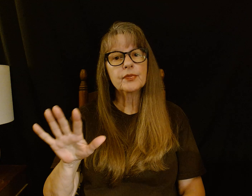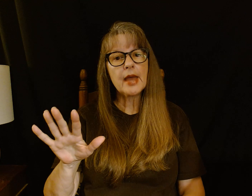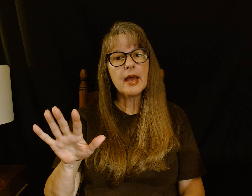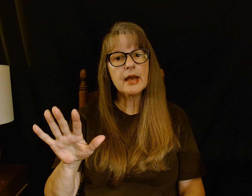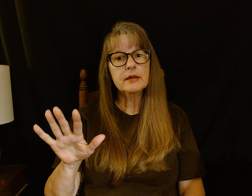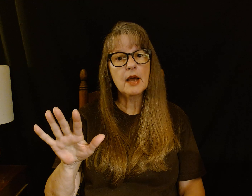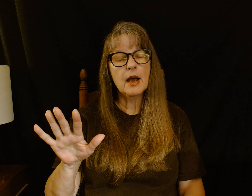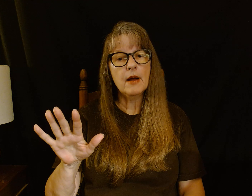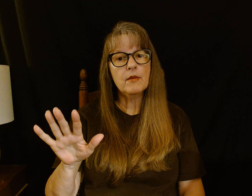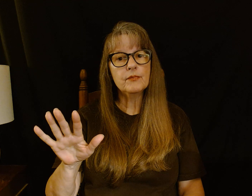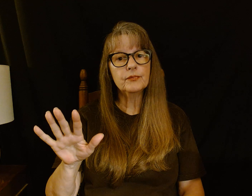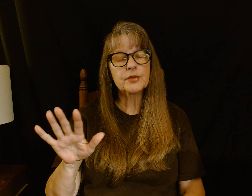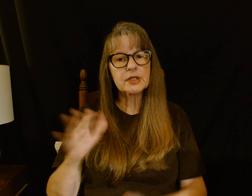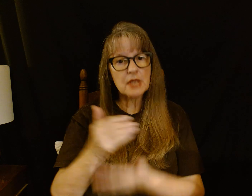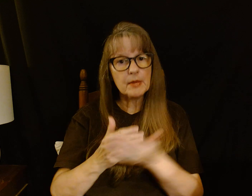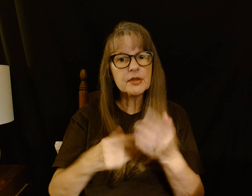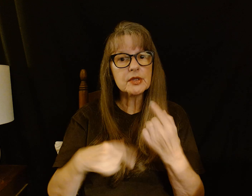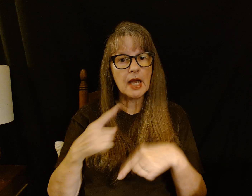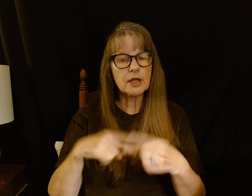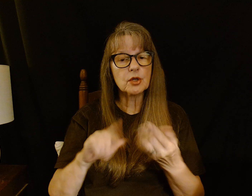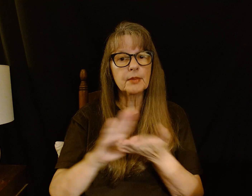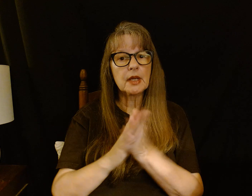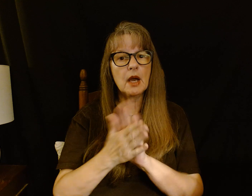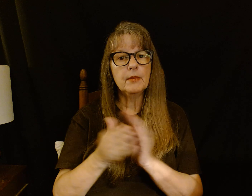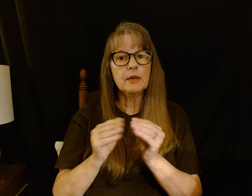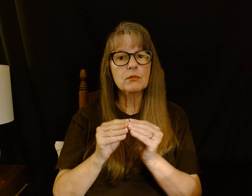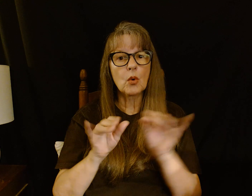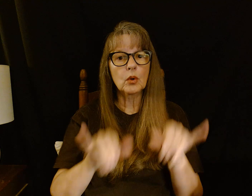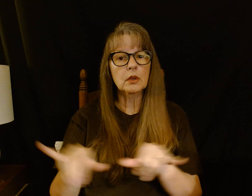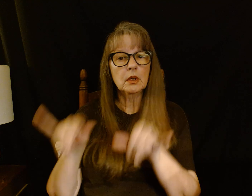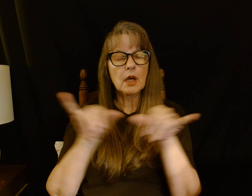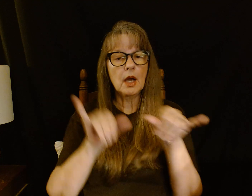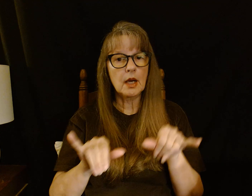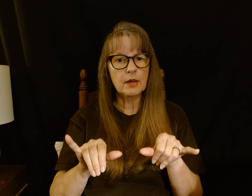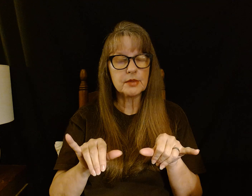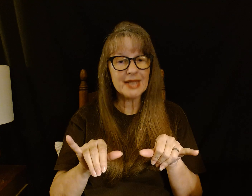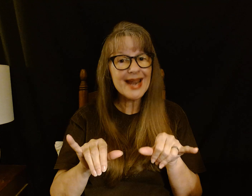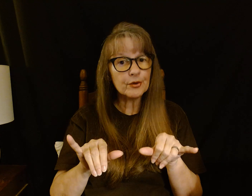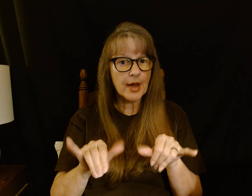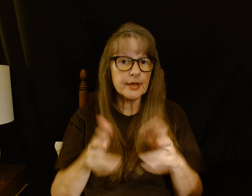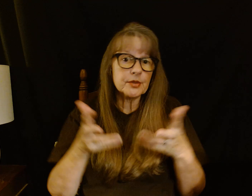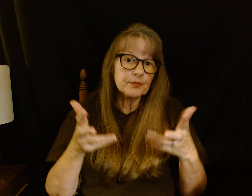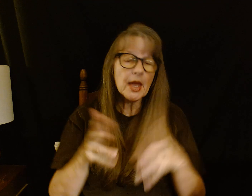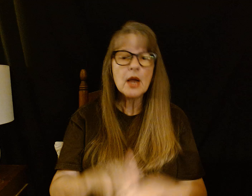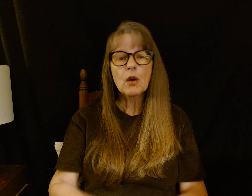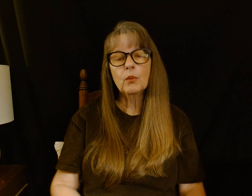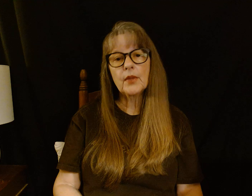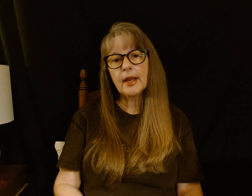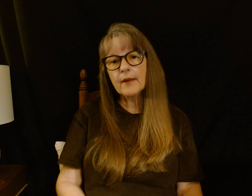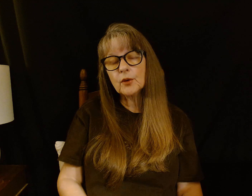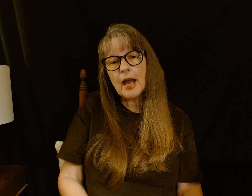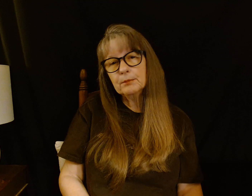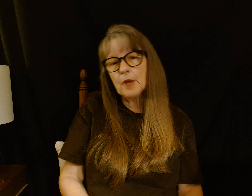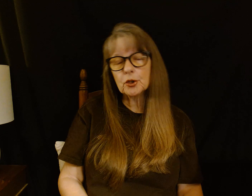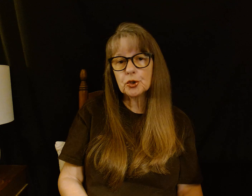that some of the signs are becoming more standardized. Will that ever? I'm not